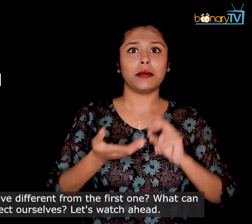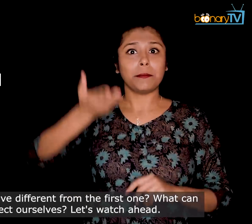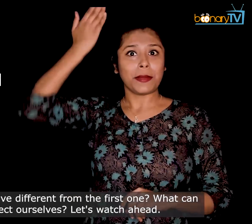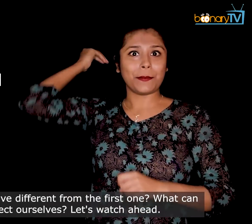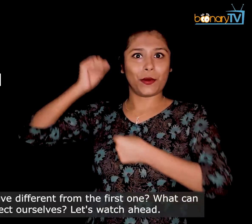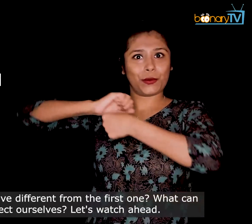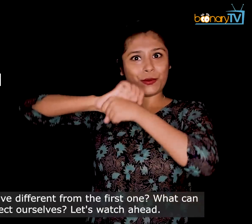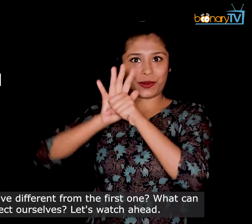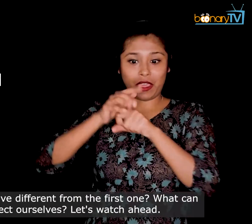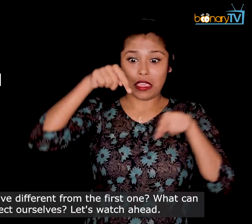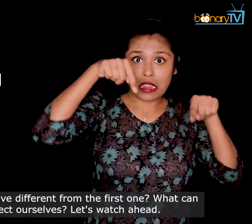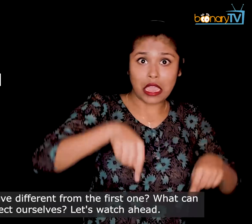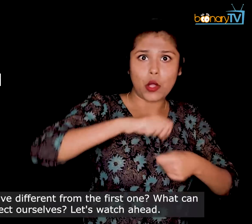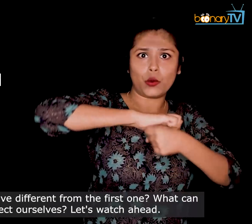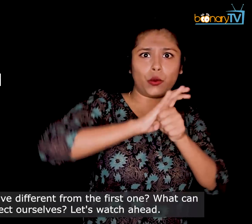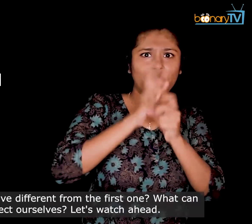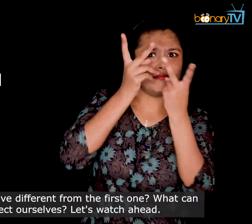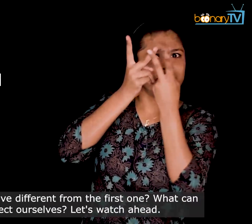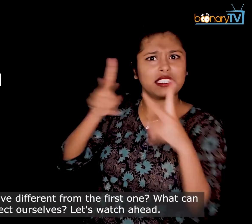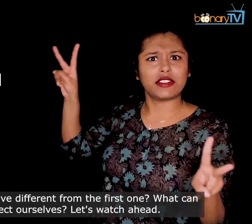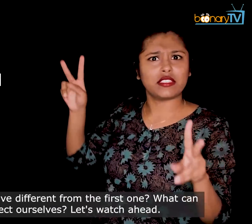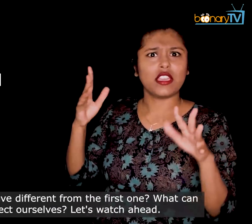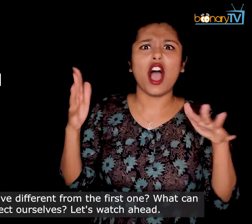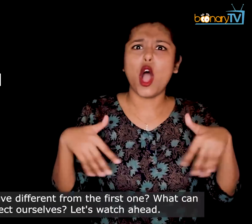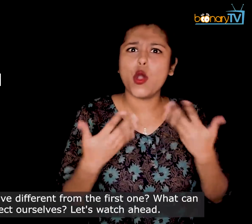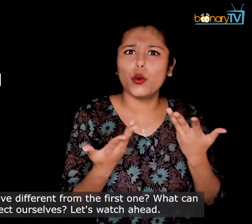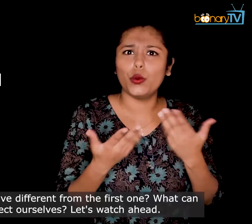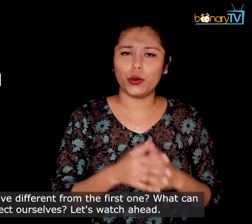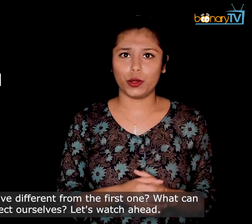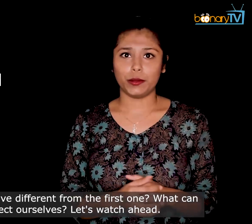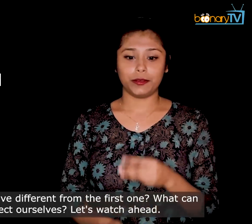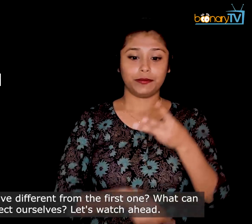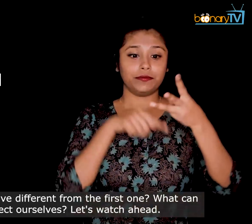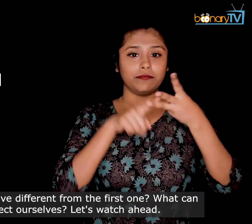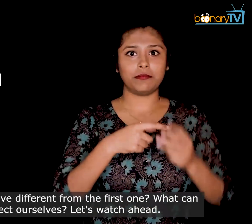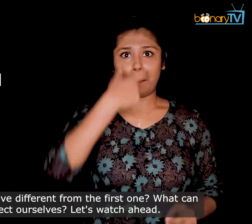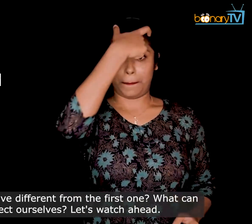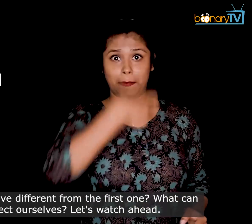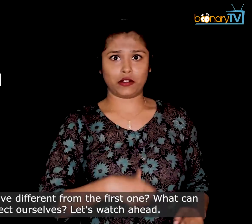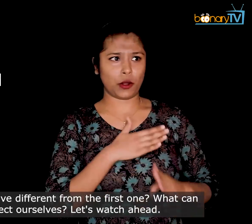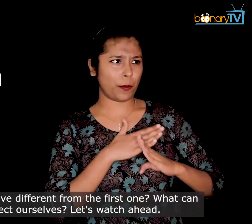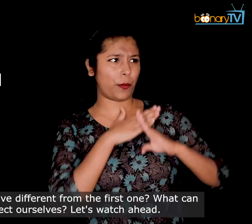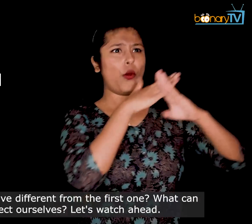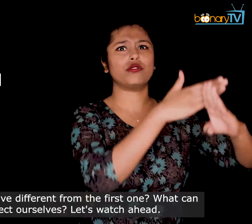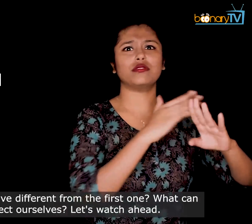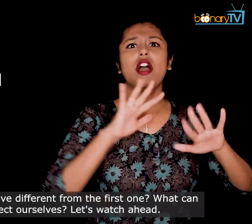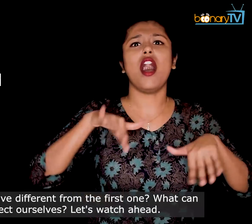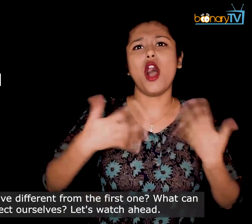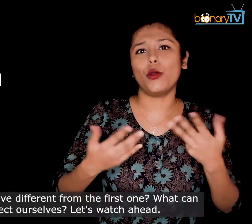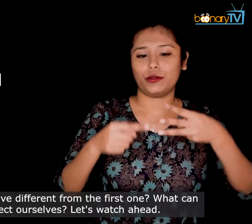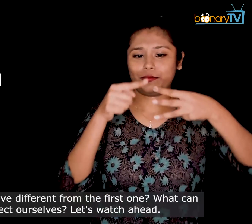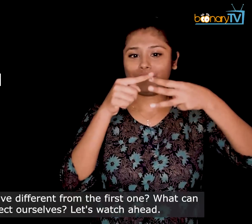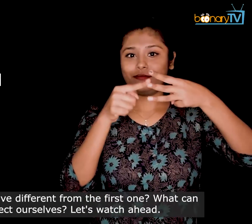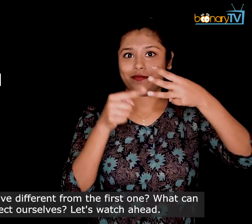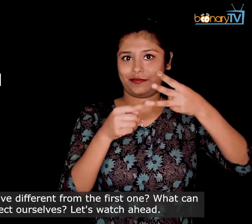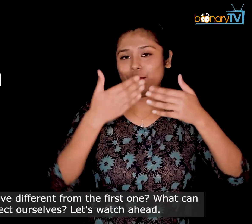how is the second wave different from the first one what can we do to protect ourselves